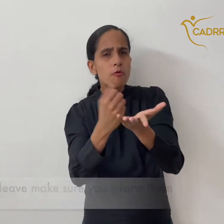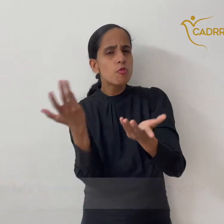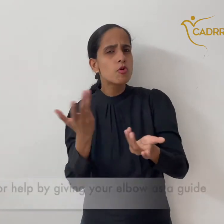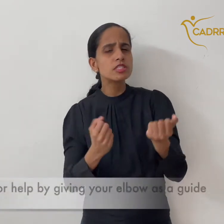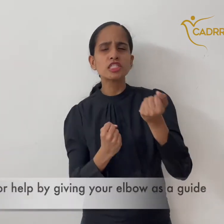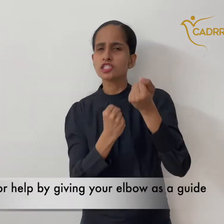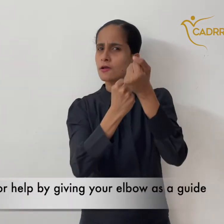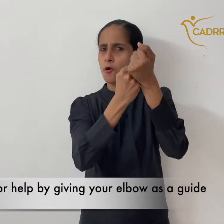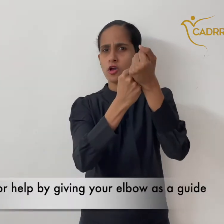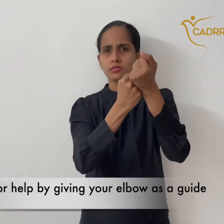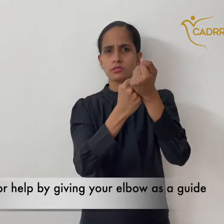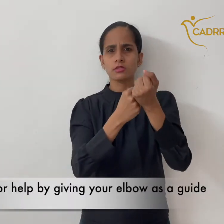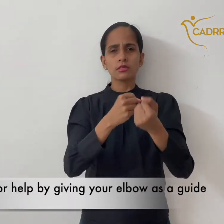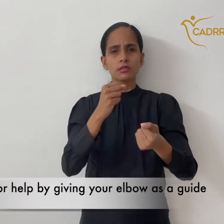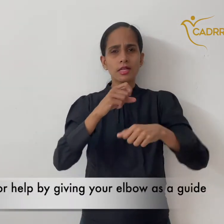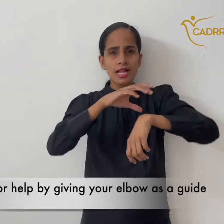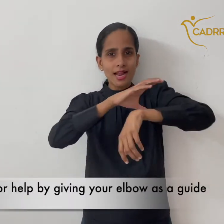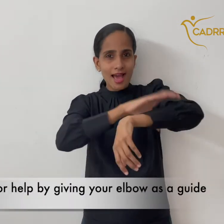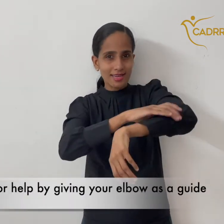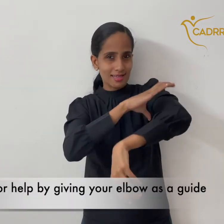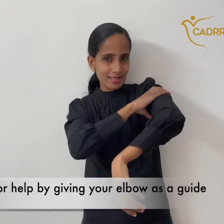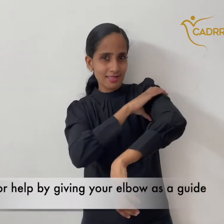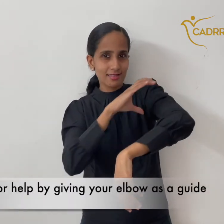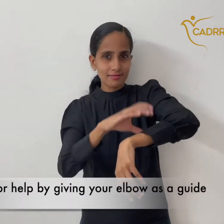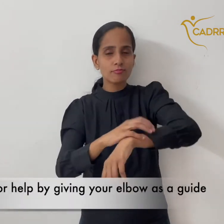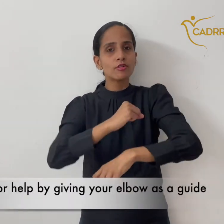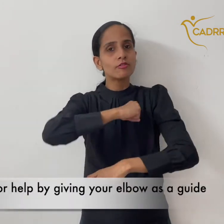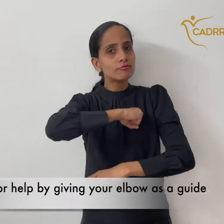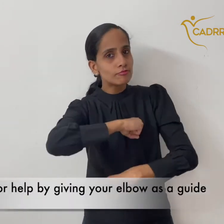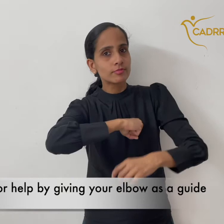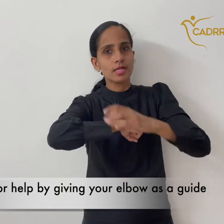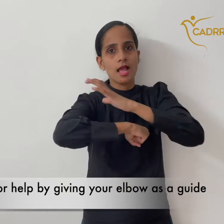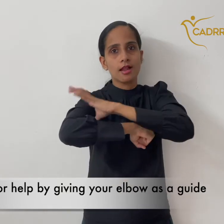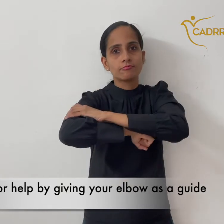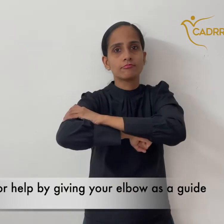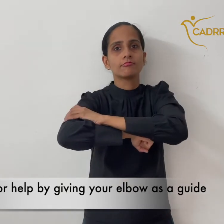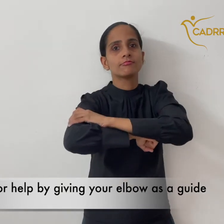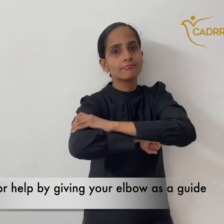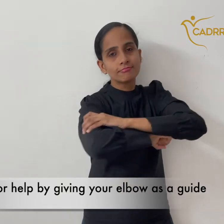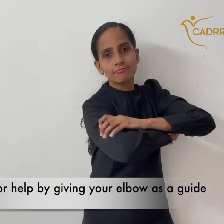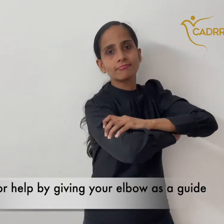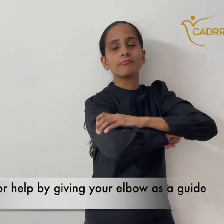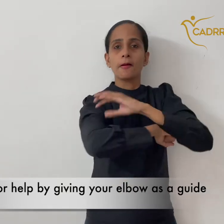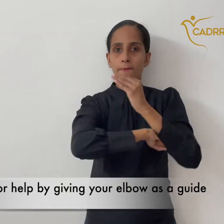You can support or help by giving your elbow as a guide.